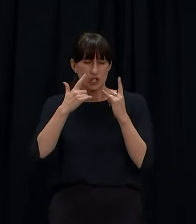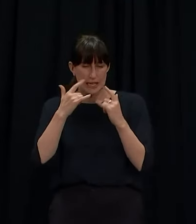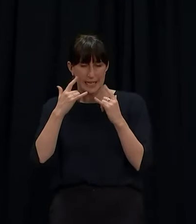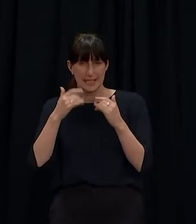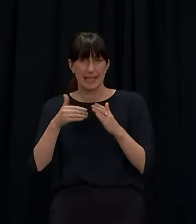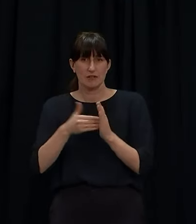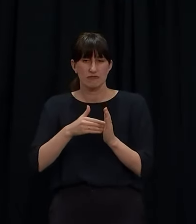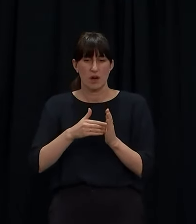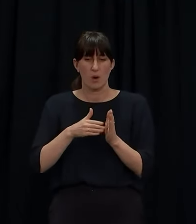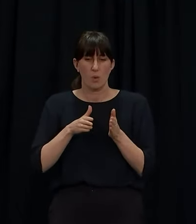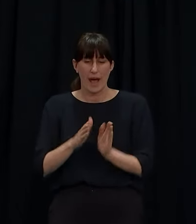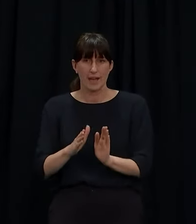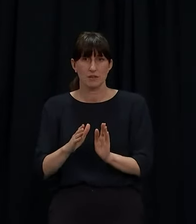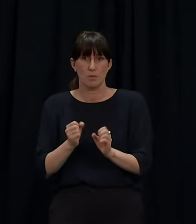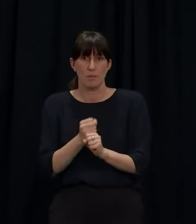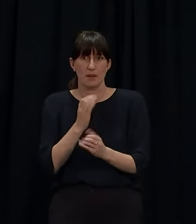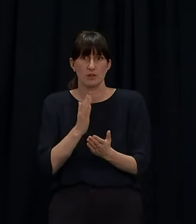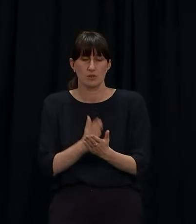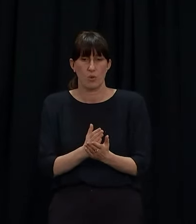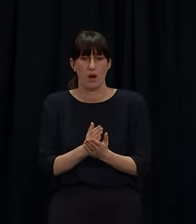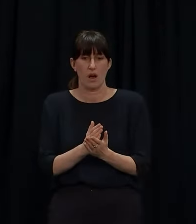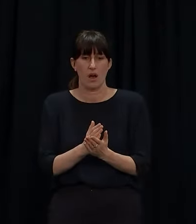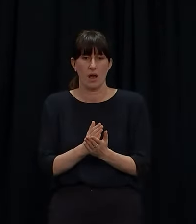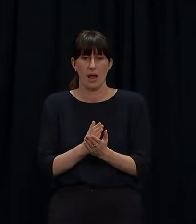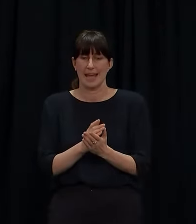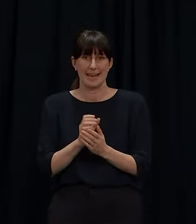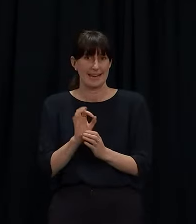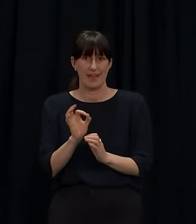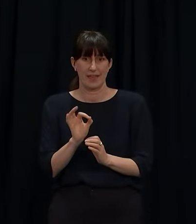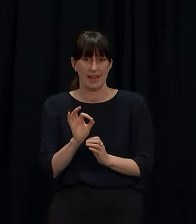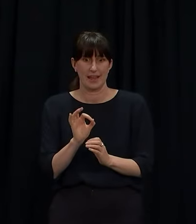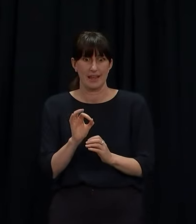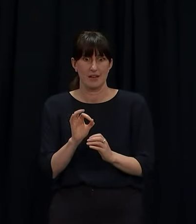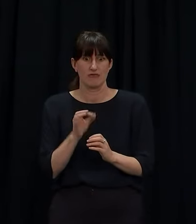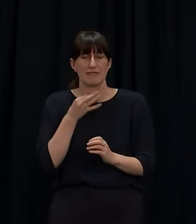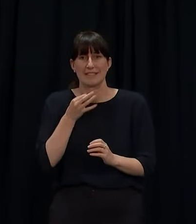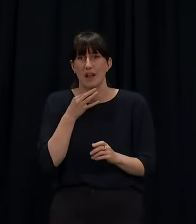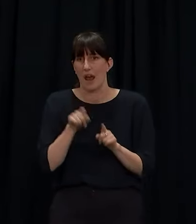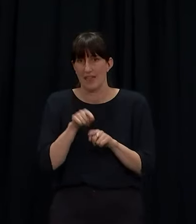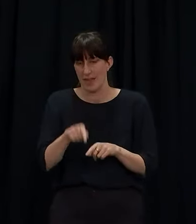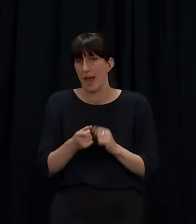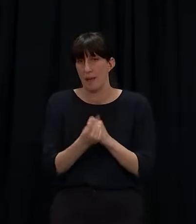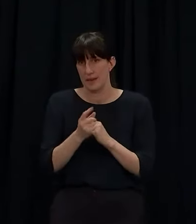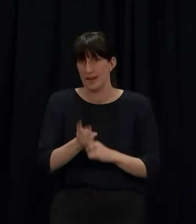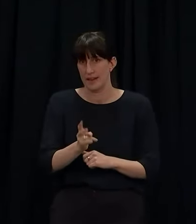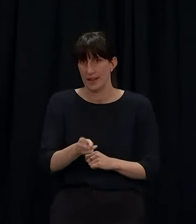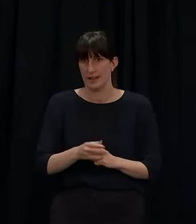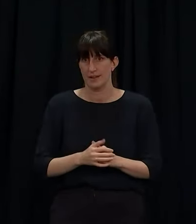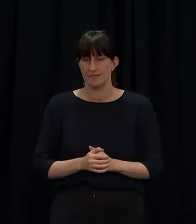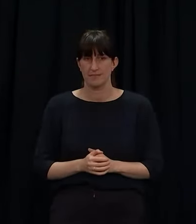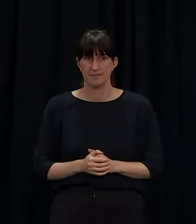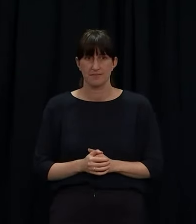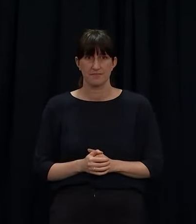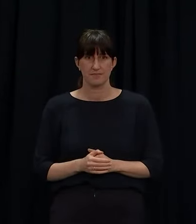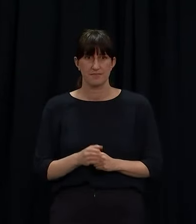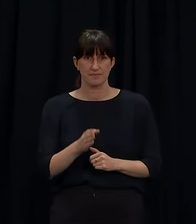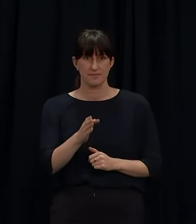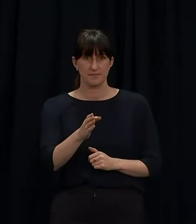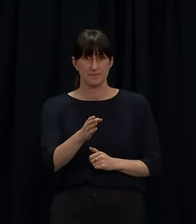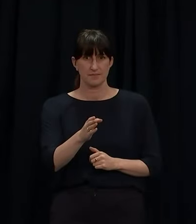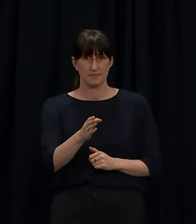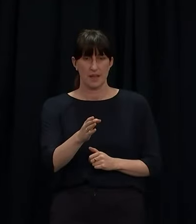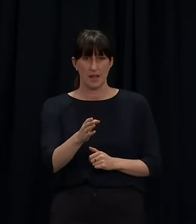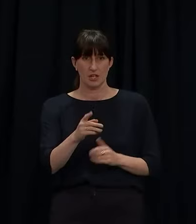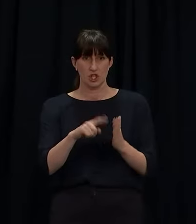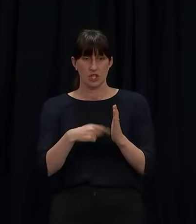continuous improvement to make sure that we're just minimising any potential for any of these unfortunate situations. One of the patients that could have been